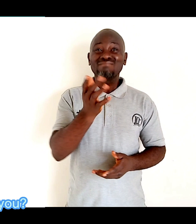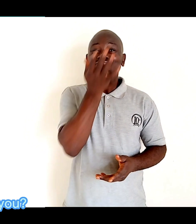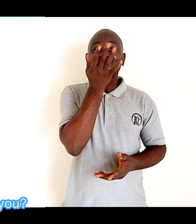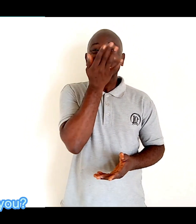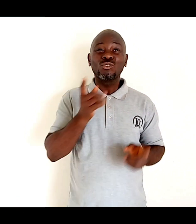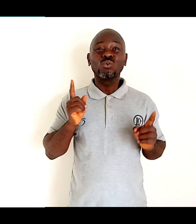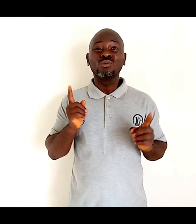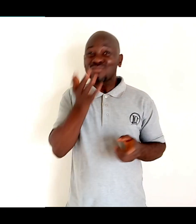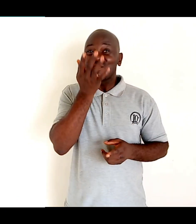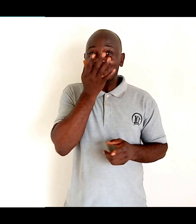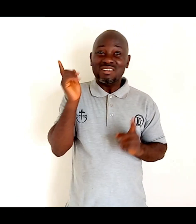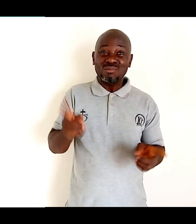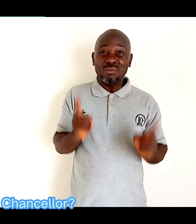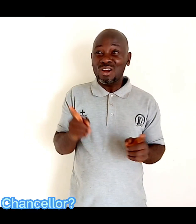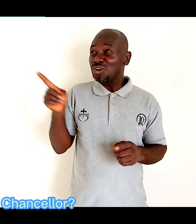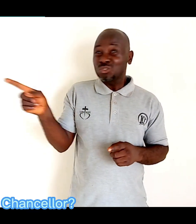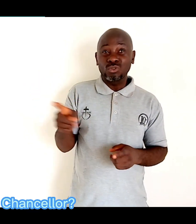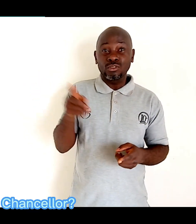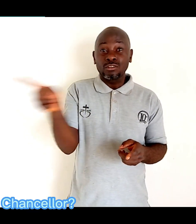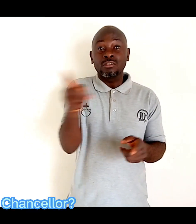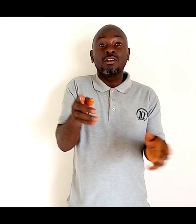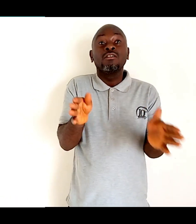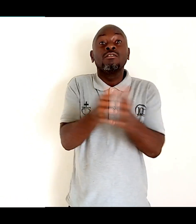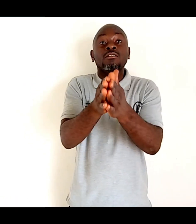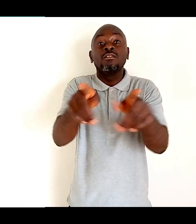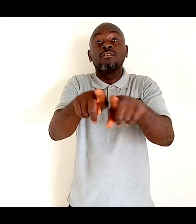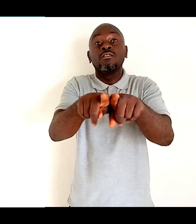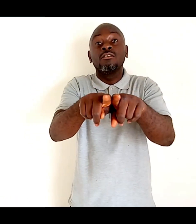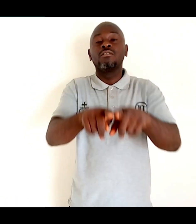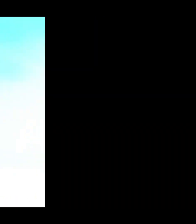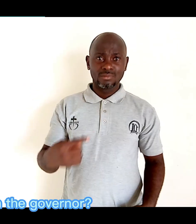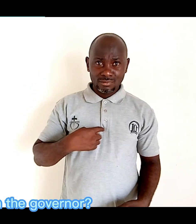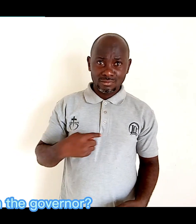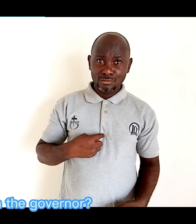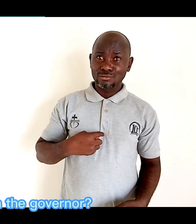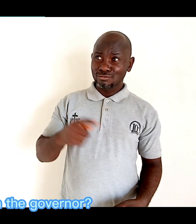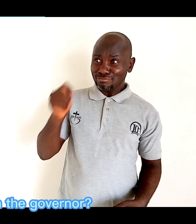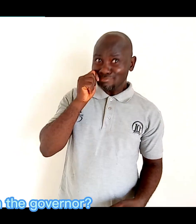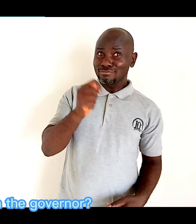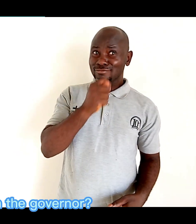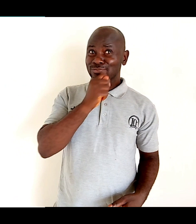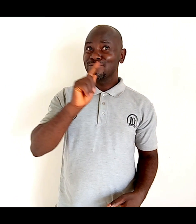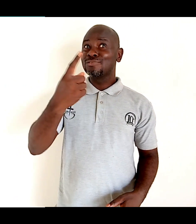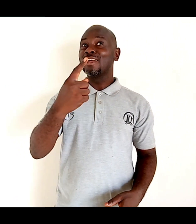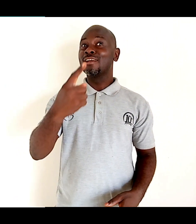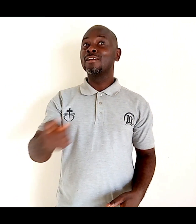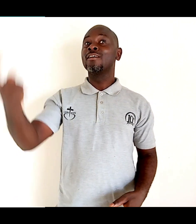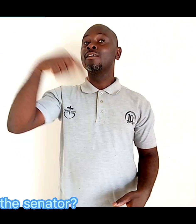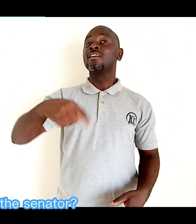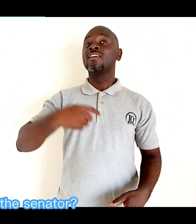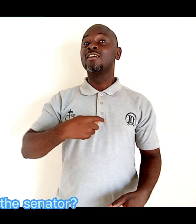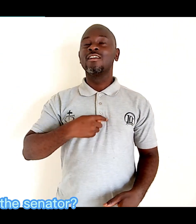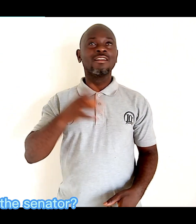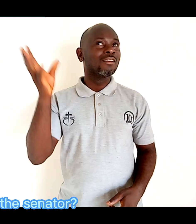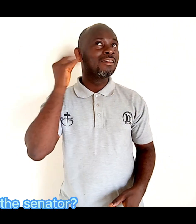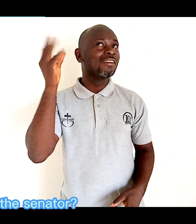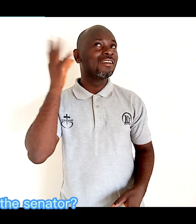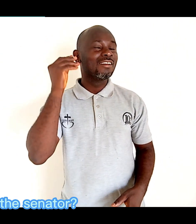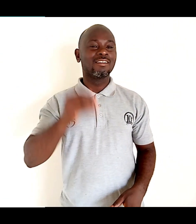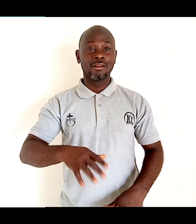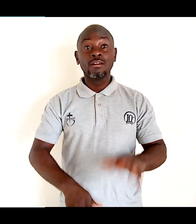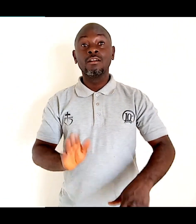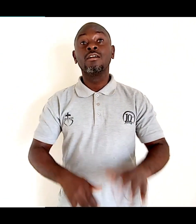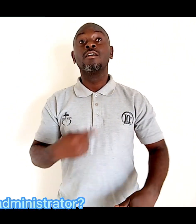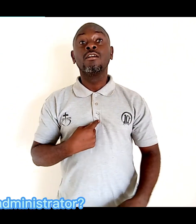are you? Do you know the chancellor? Are you friends with the governor? Do you down with the